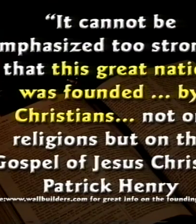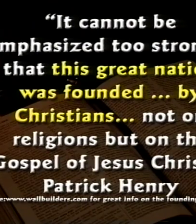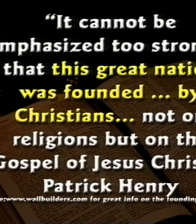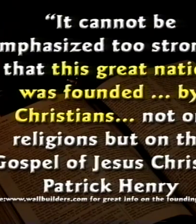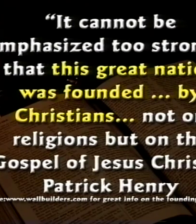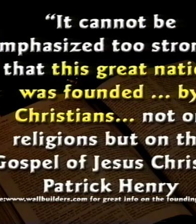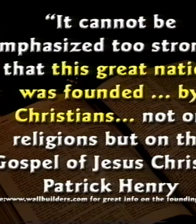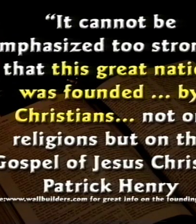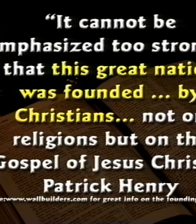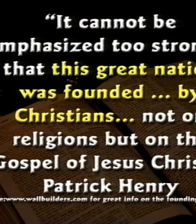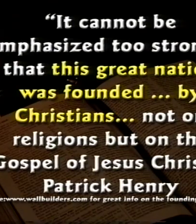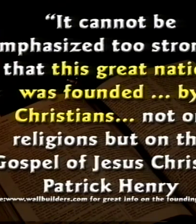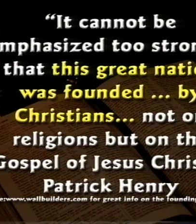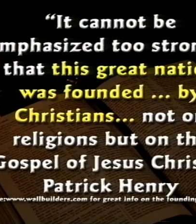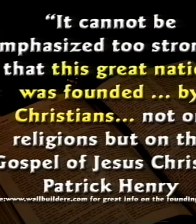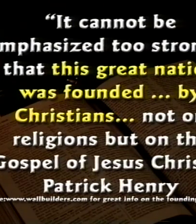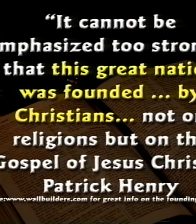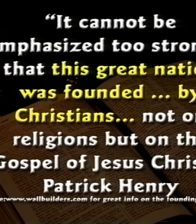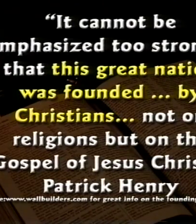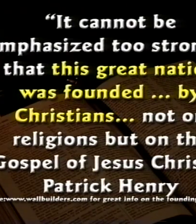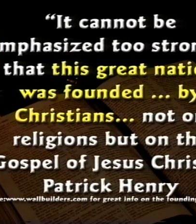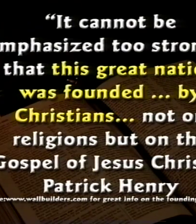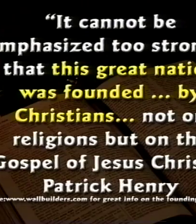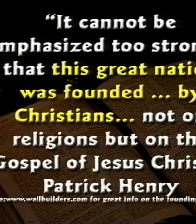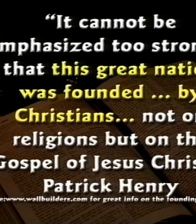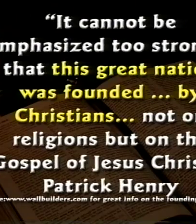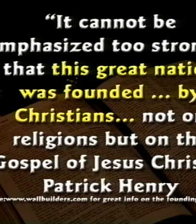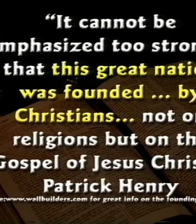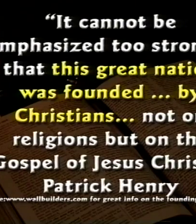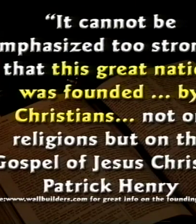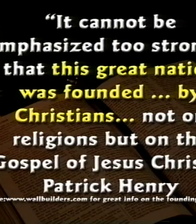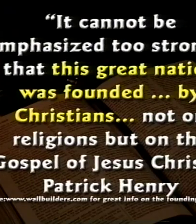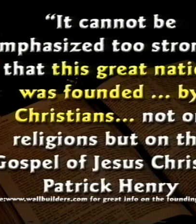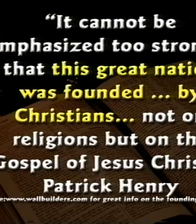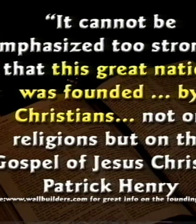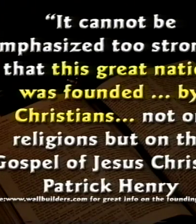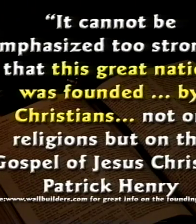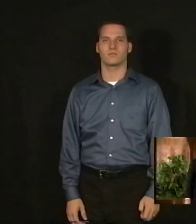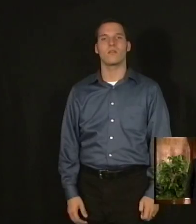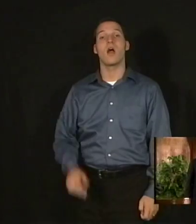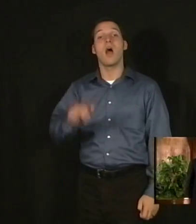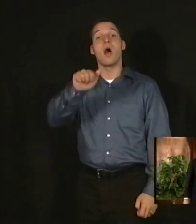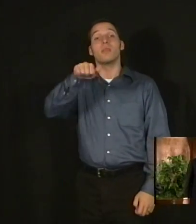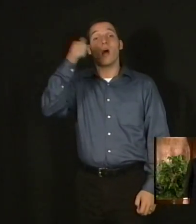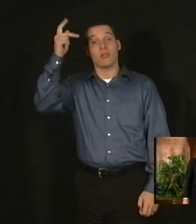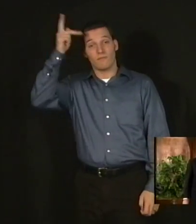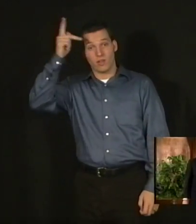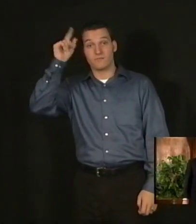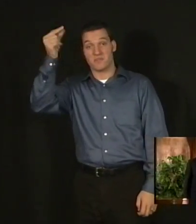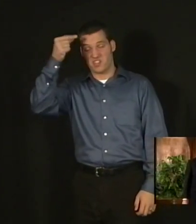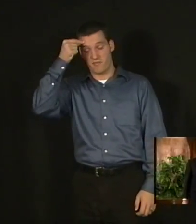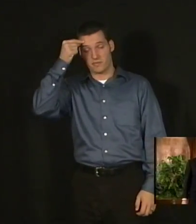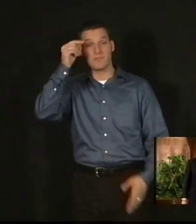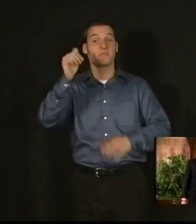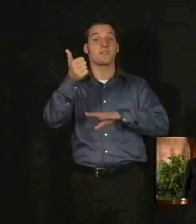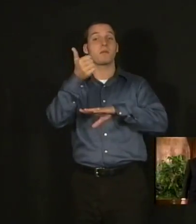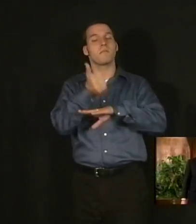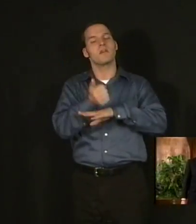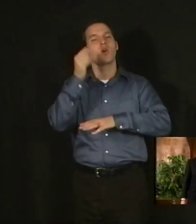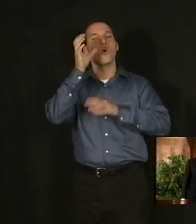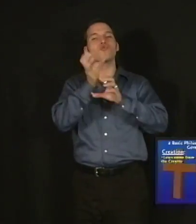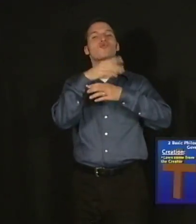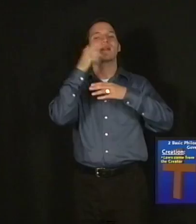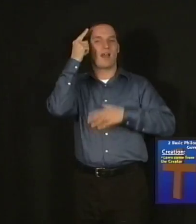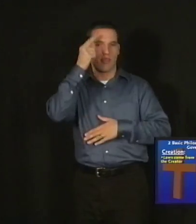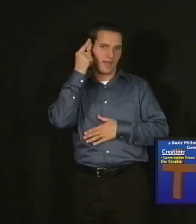nation was founded by Christians, not on religions, but on the gospel of Jesus Christ. See, the other philosophy of government is based on creation